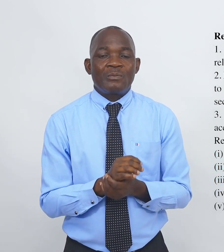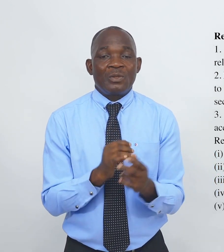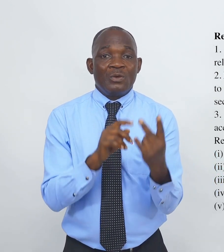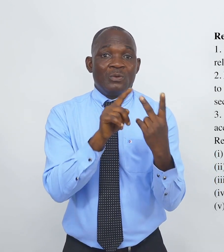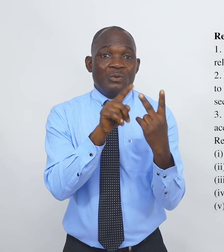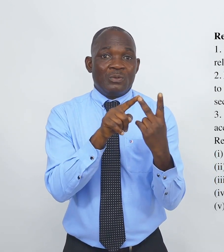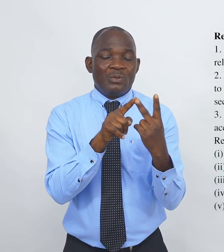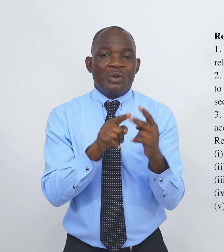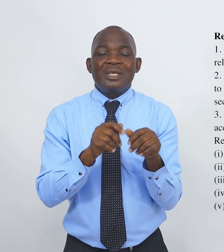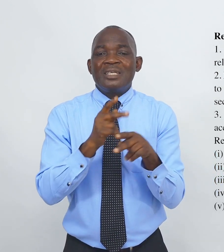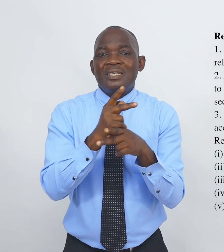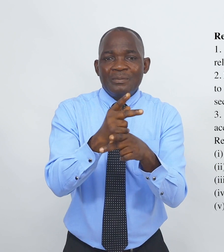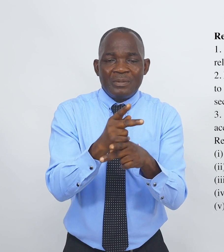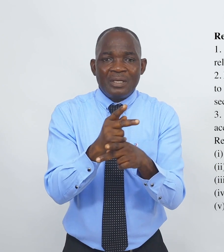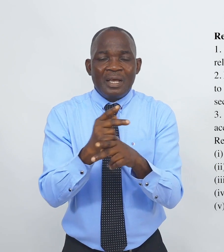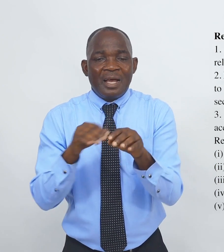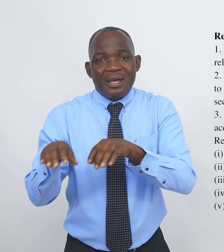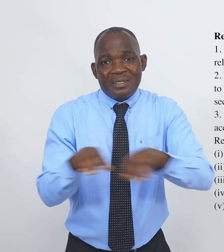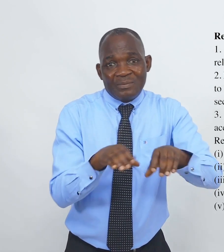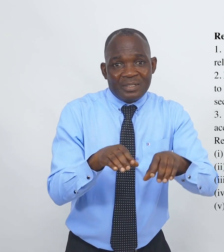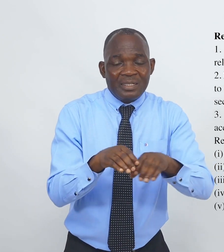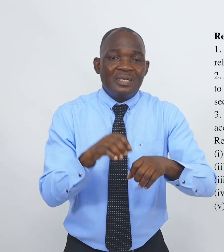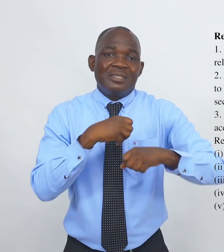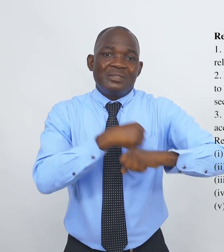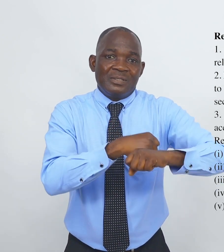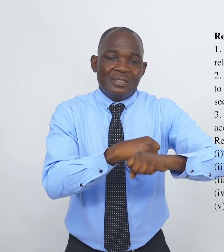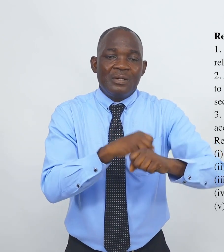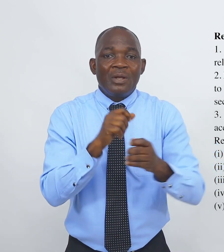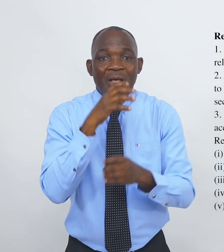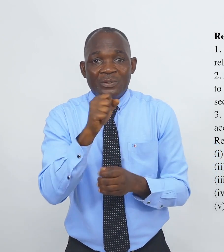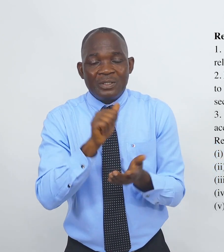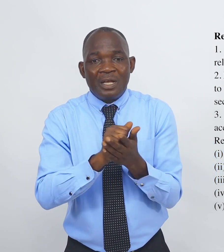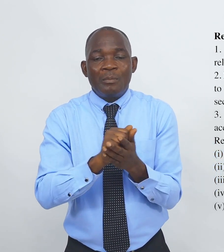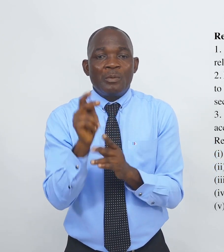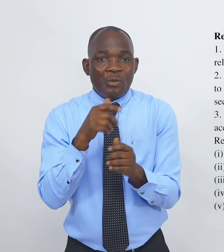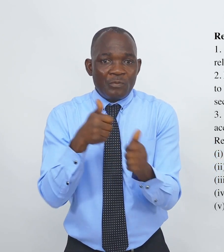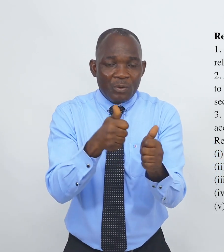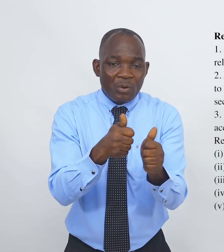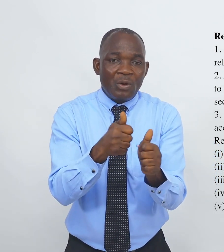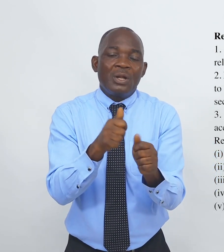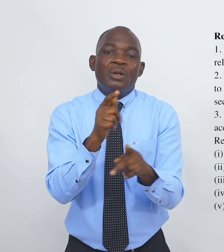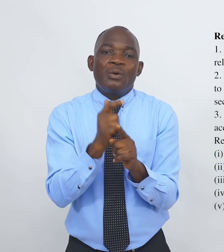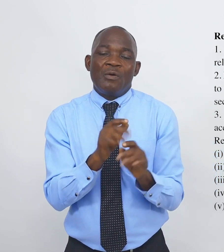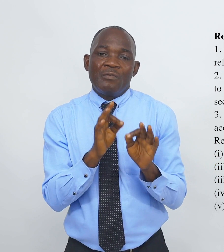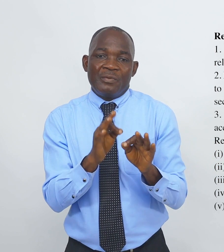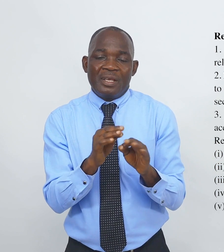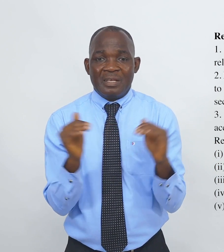2. Maintain surveillance of activities in securities to ensure orderly, fair, and equitable dealings